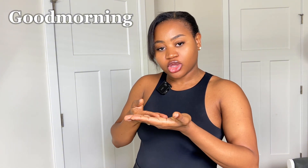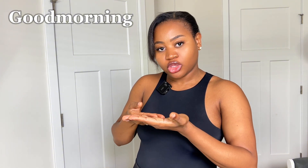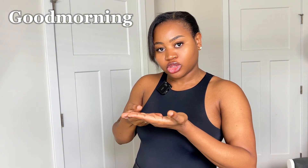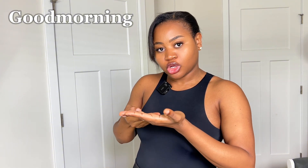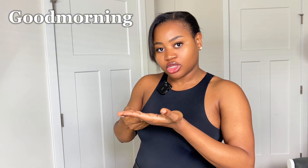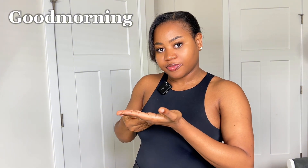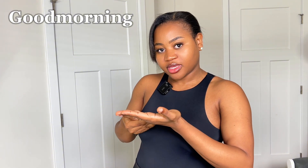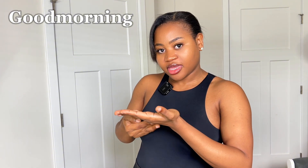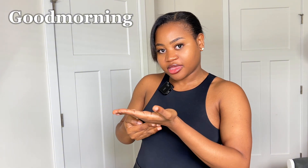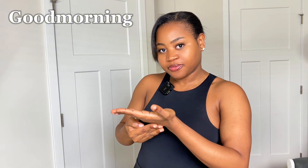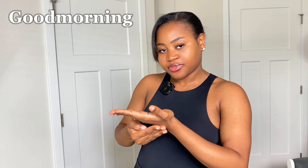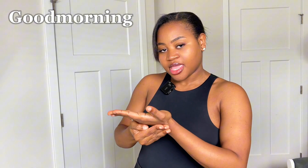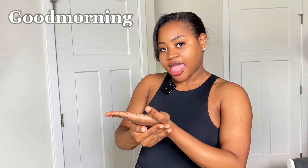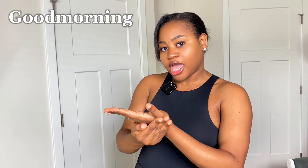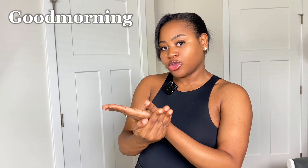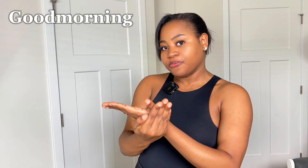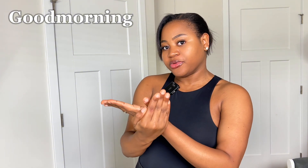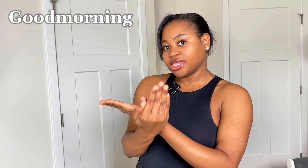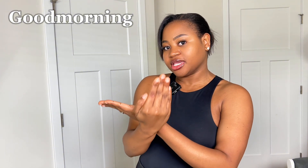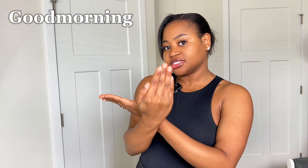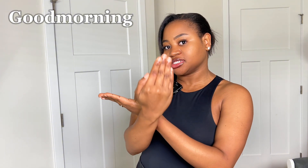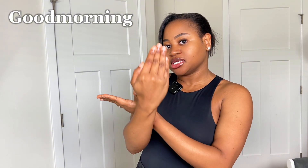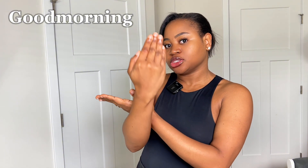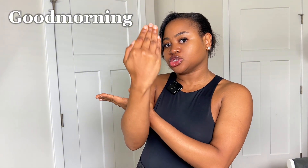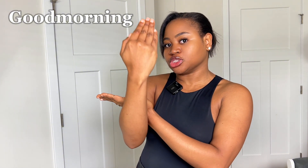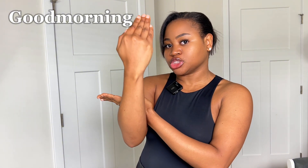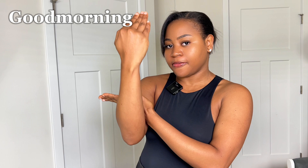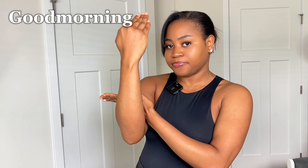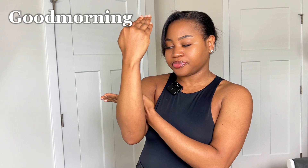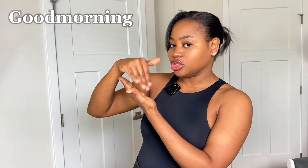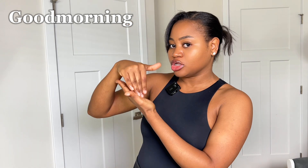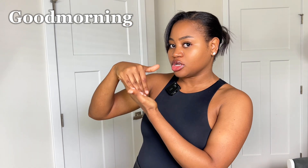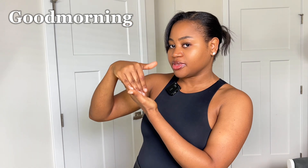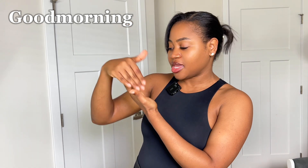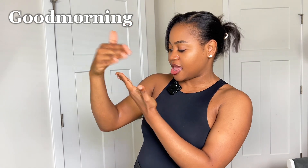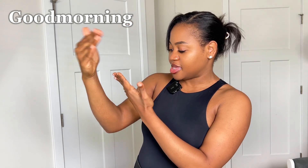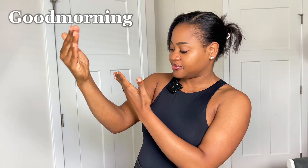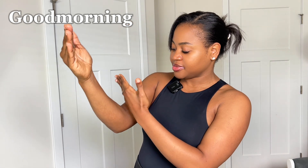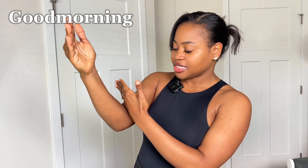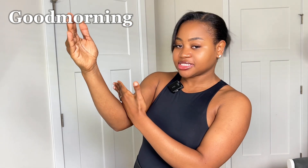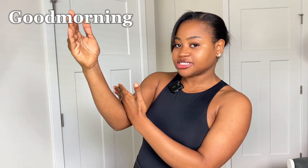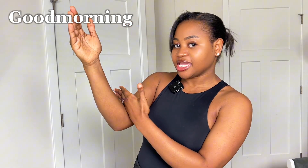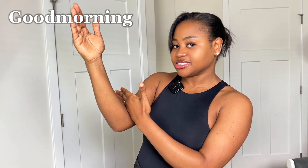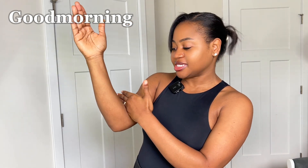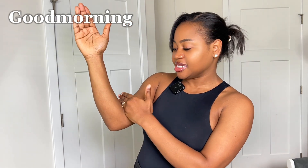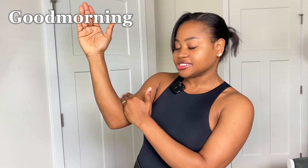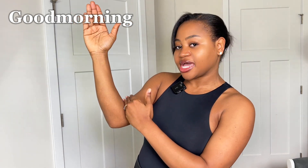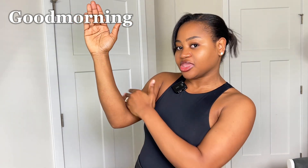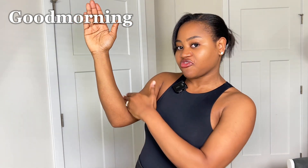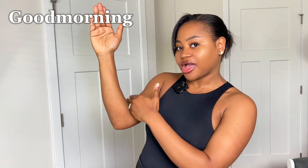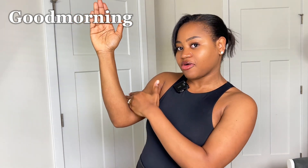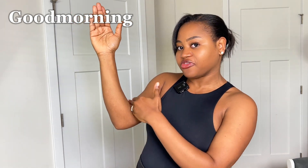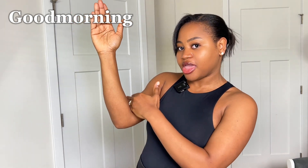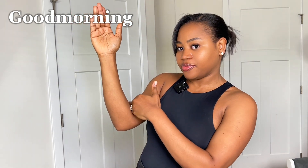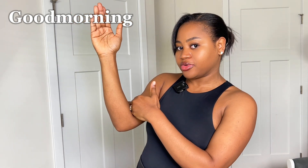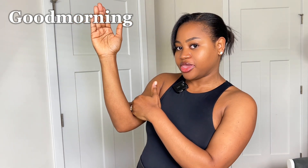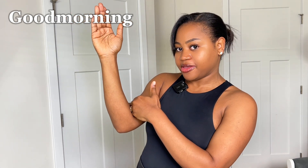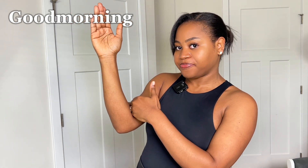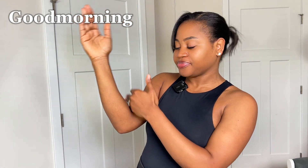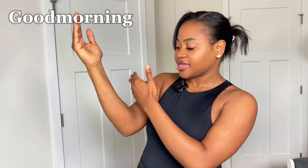your non-dominant hand and you bring it to the top. Your non-dominant hand stays inside the crack of your elbow here.